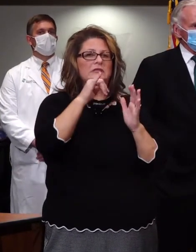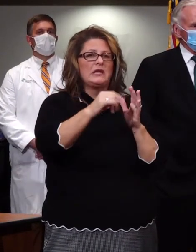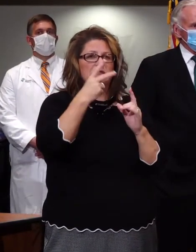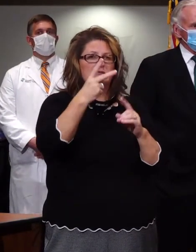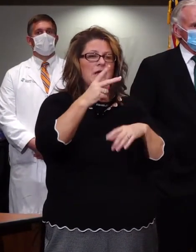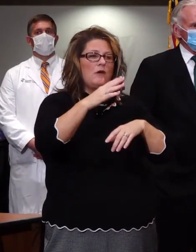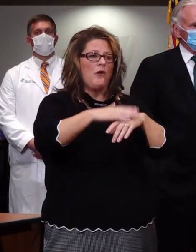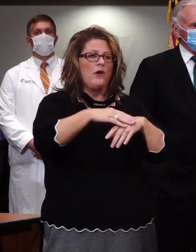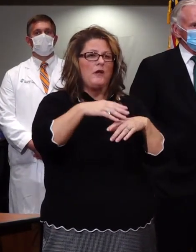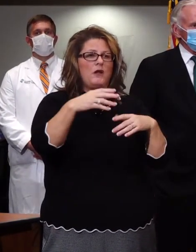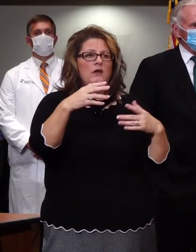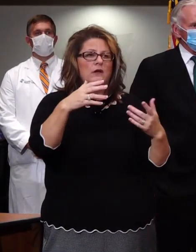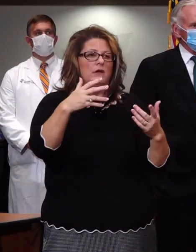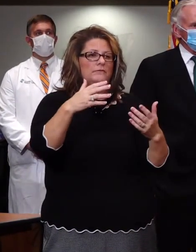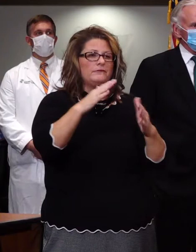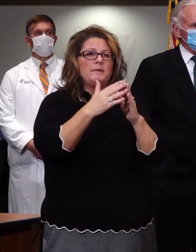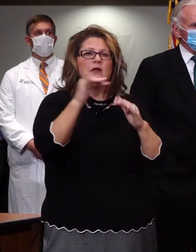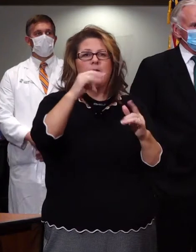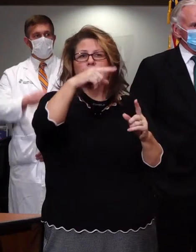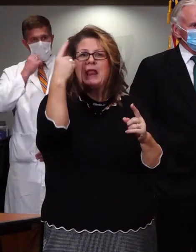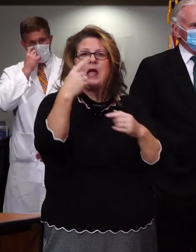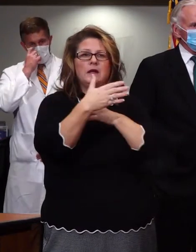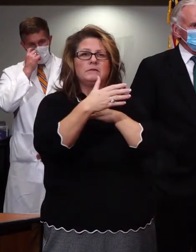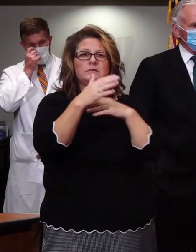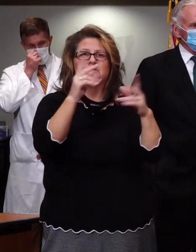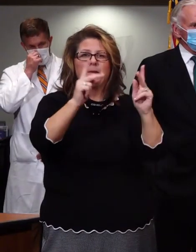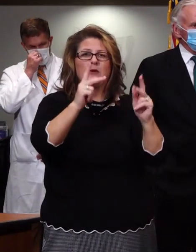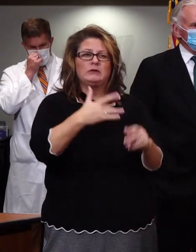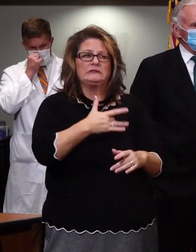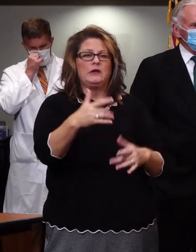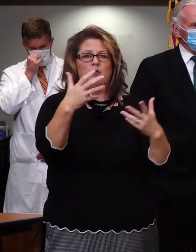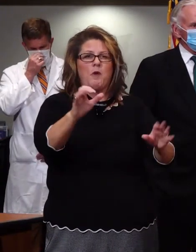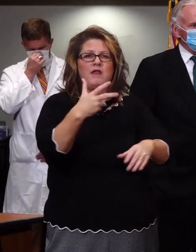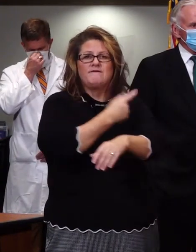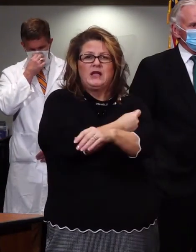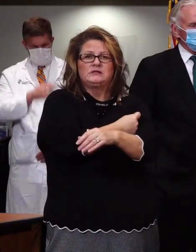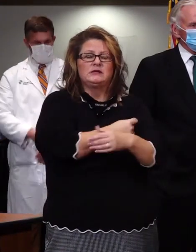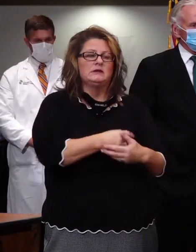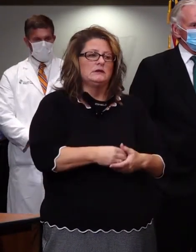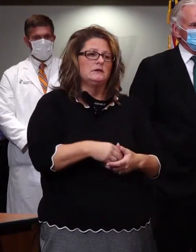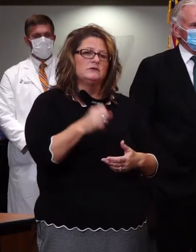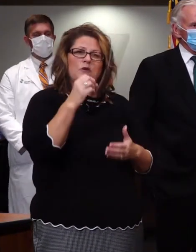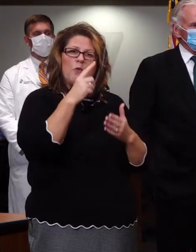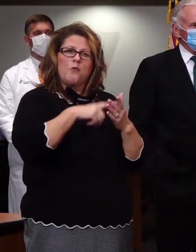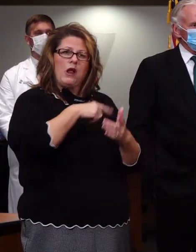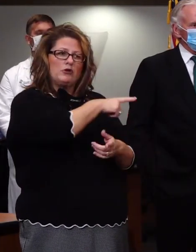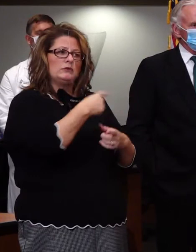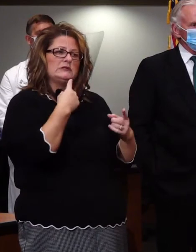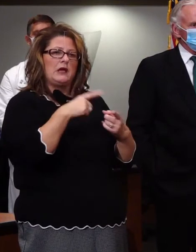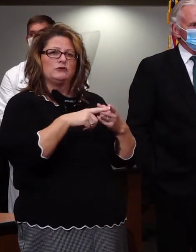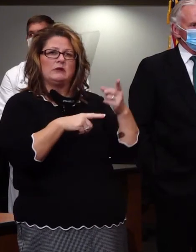especially within the Black community that are very concerned about it. I'm wondering what is DHEC's role in kind of the messaging of